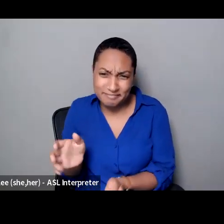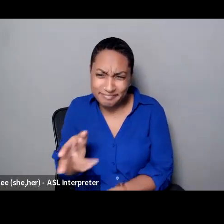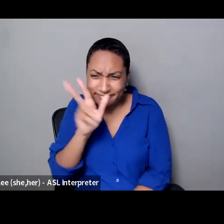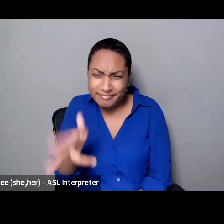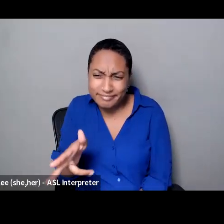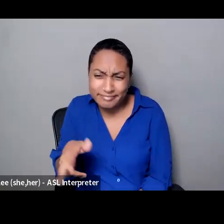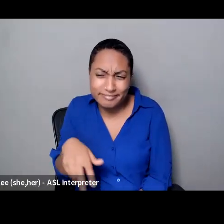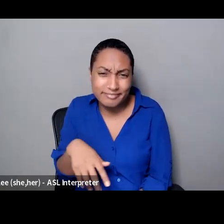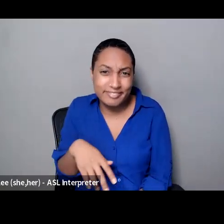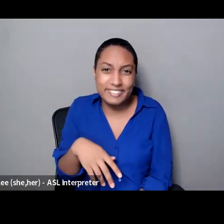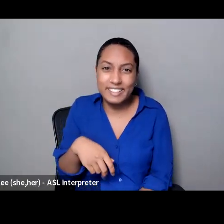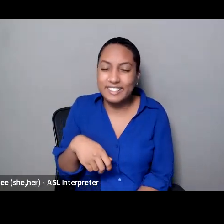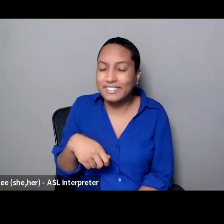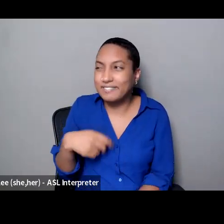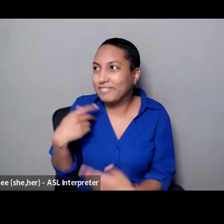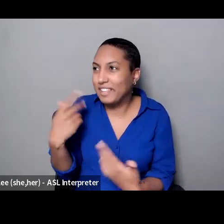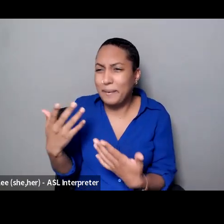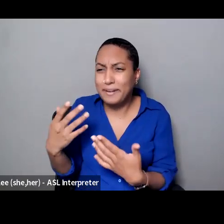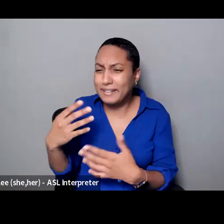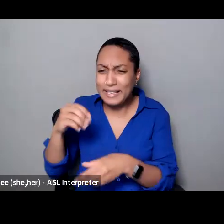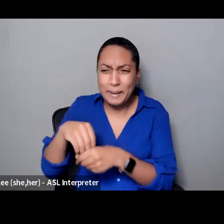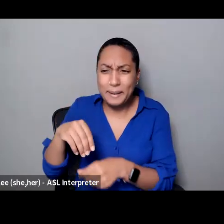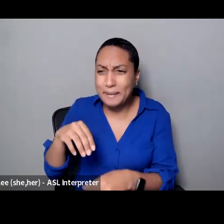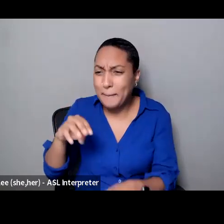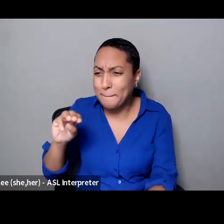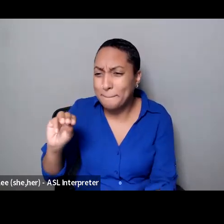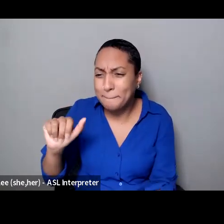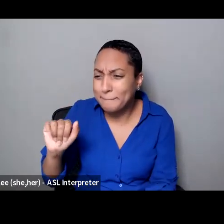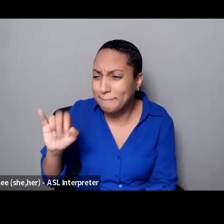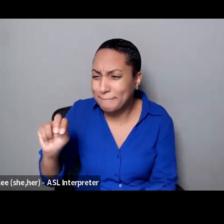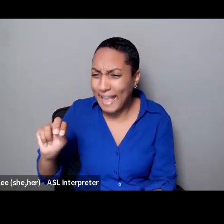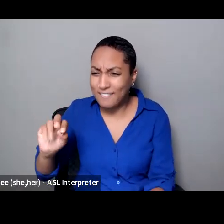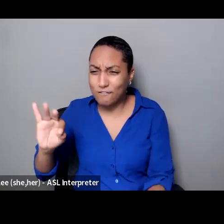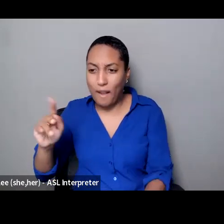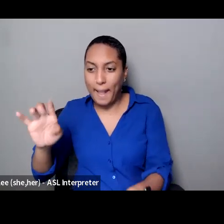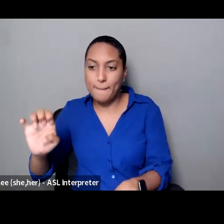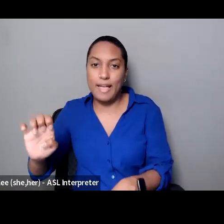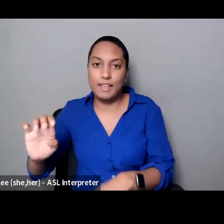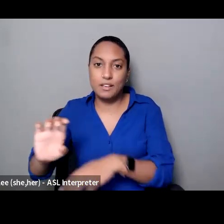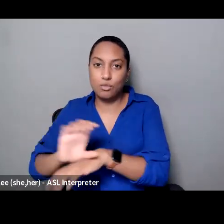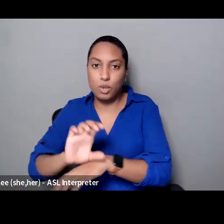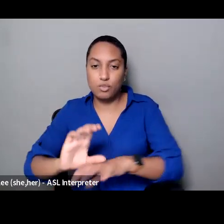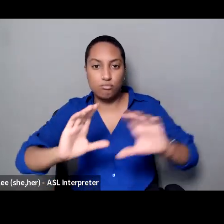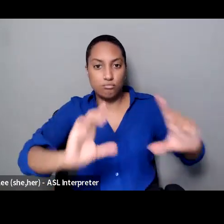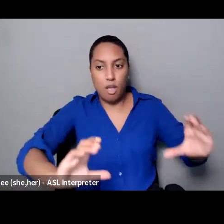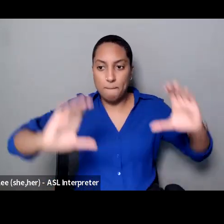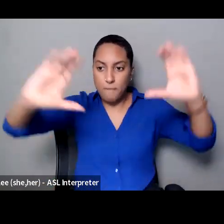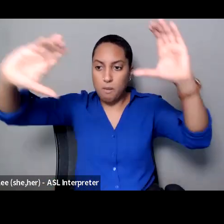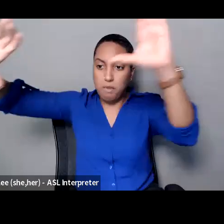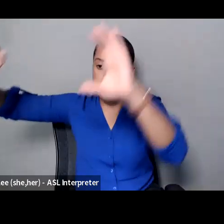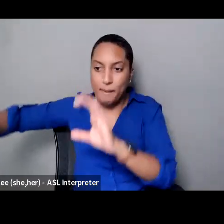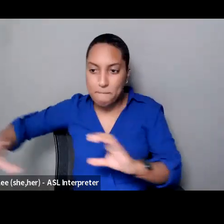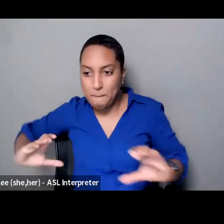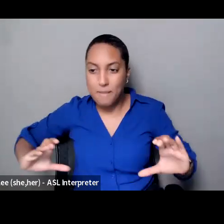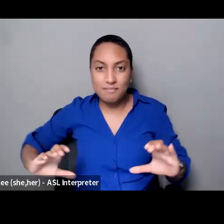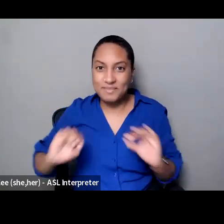located within mainframes, and personal computers were just beginning, as Daryl noted that Apple